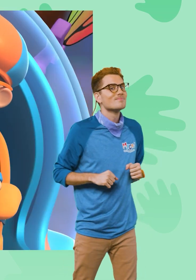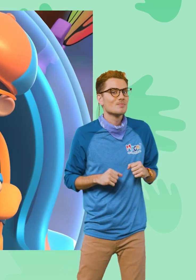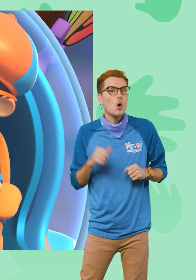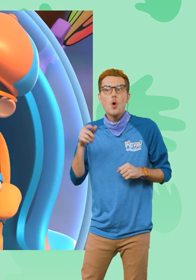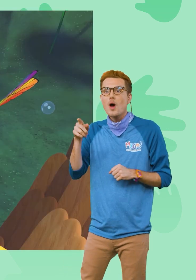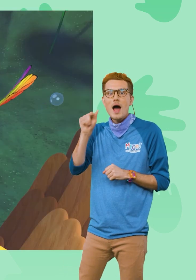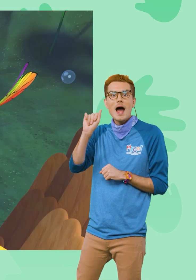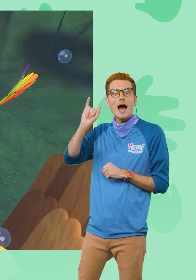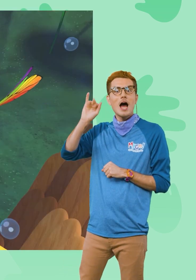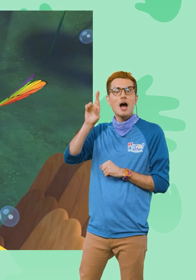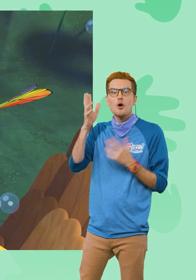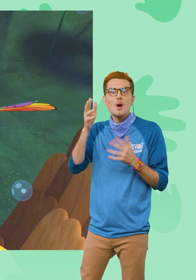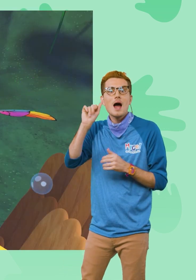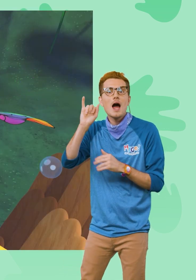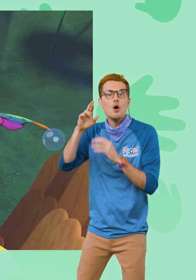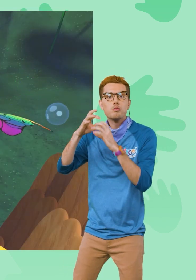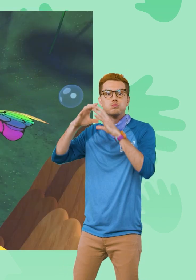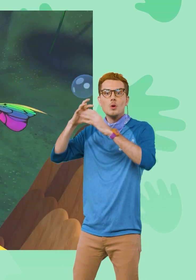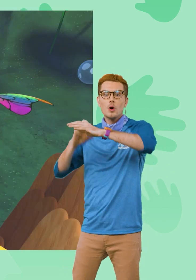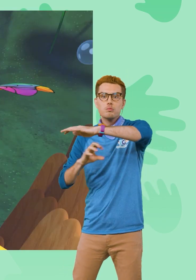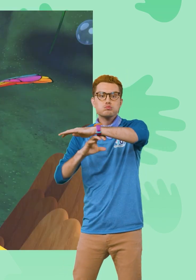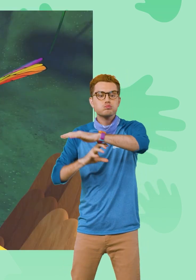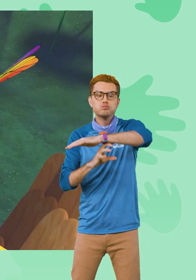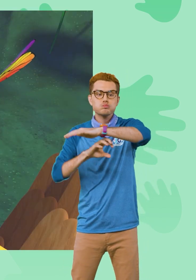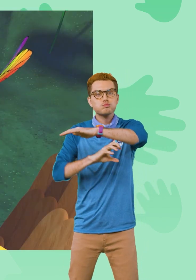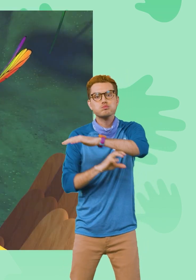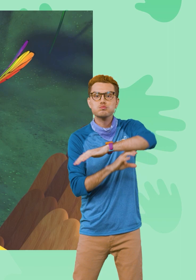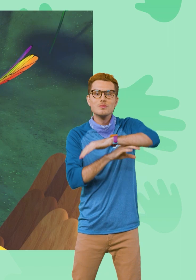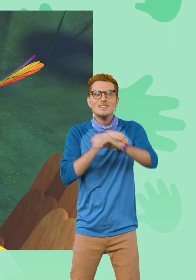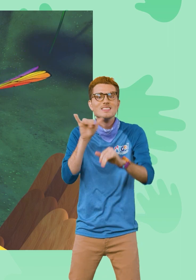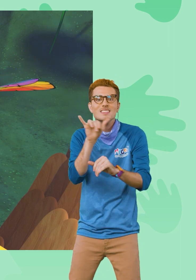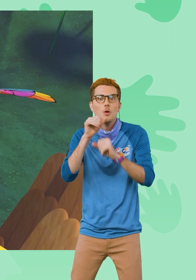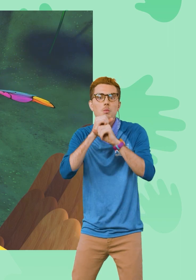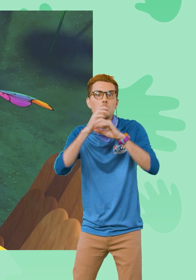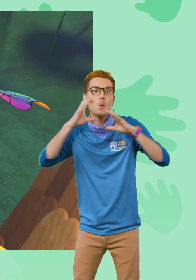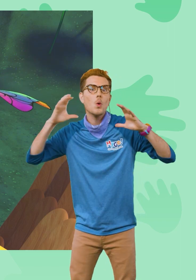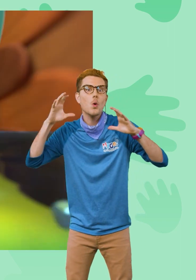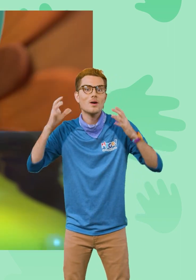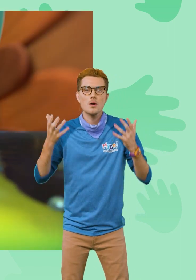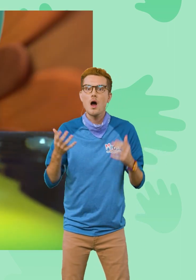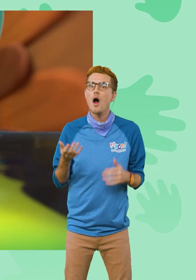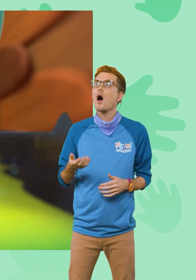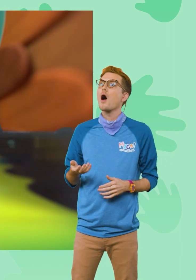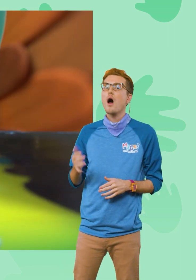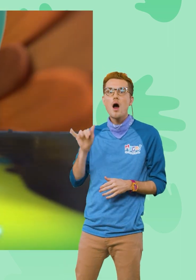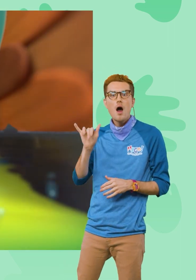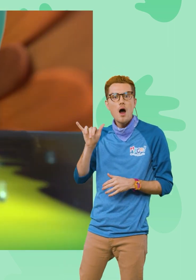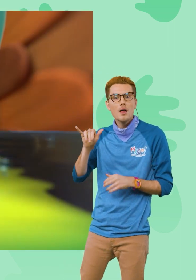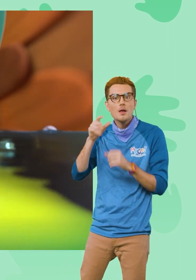It's air! Air bubbles are floating in the feathers like a balloon.